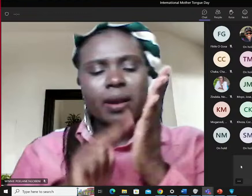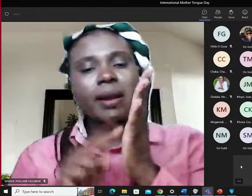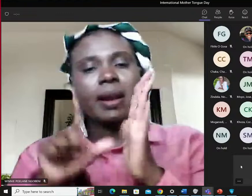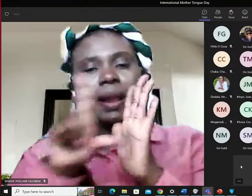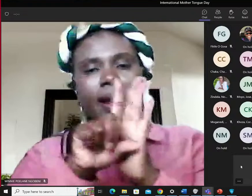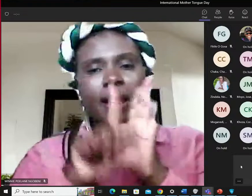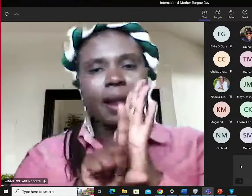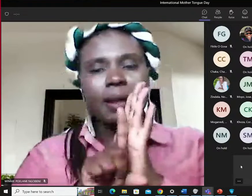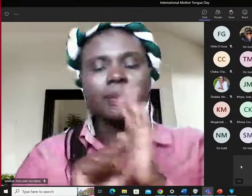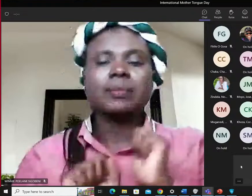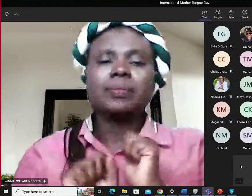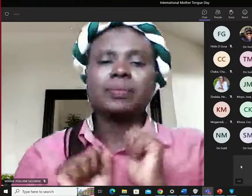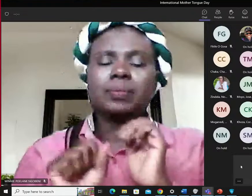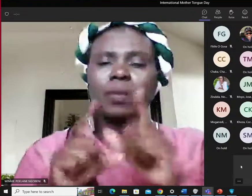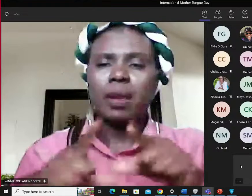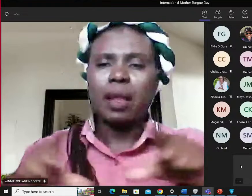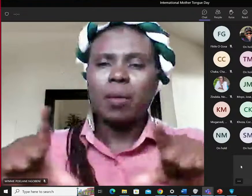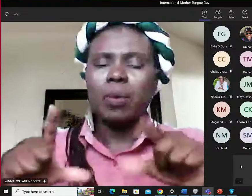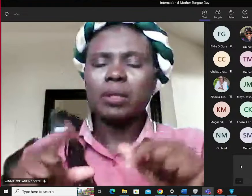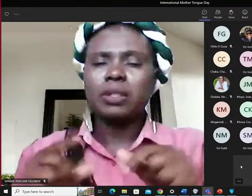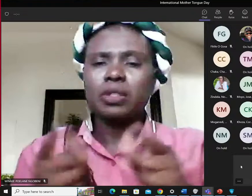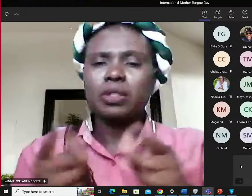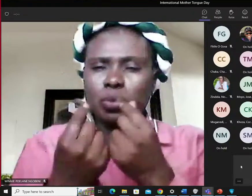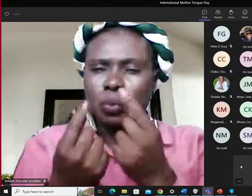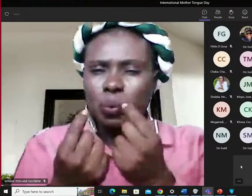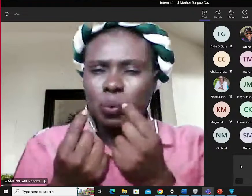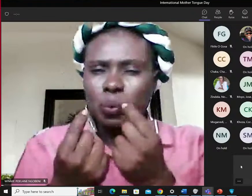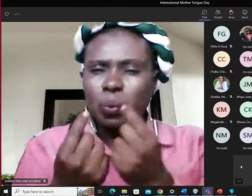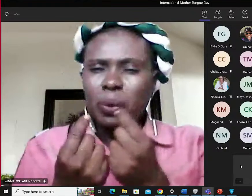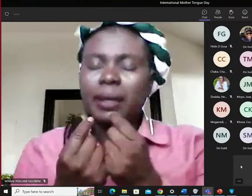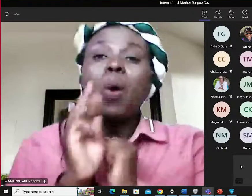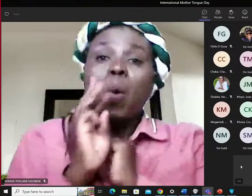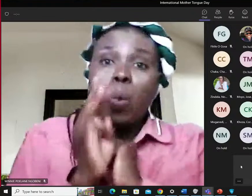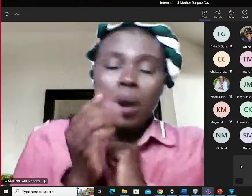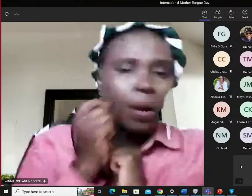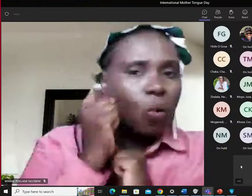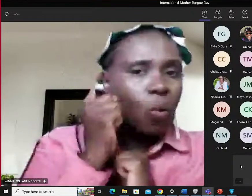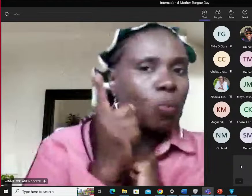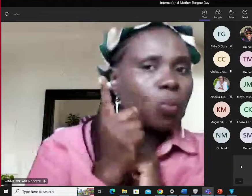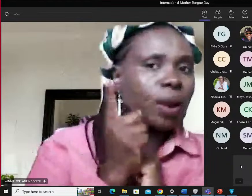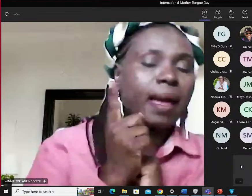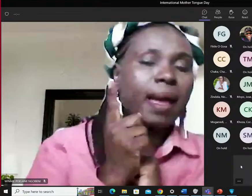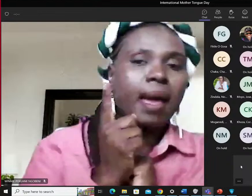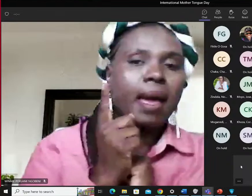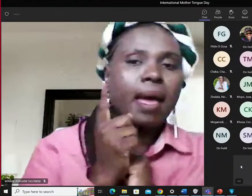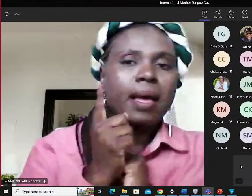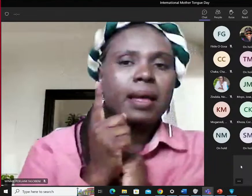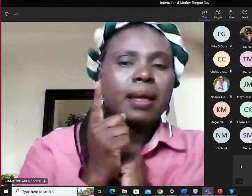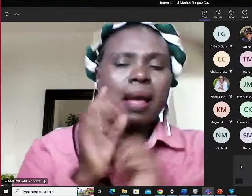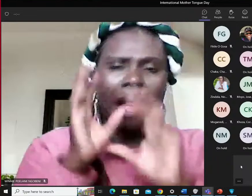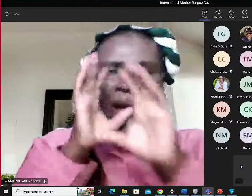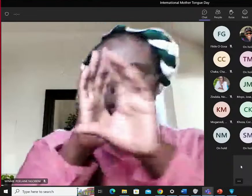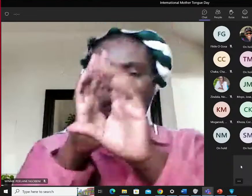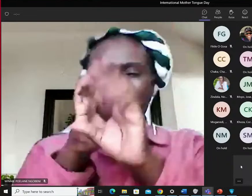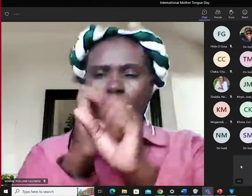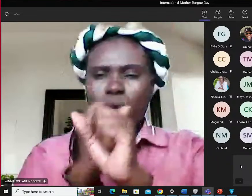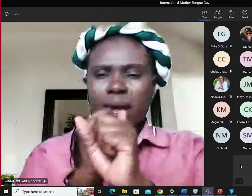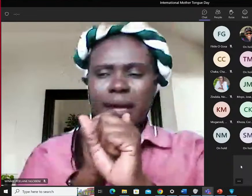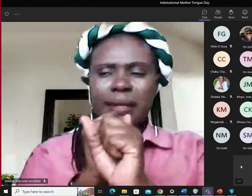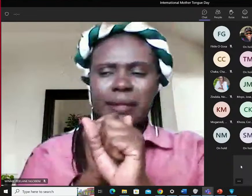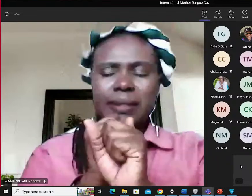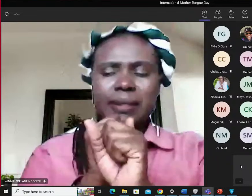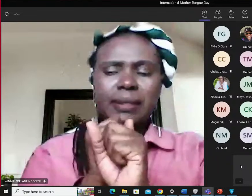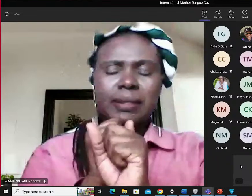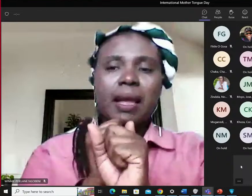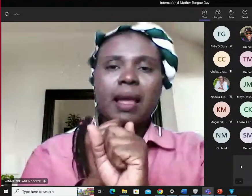aware of what we have been doing, they will remember that our focus as UNISA